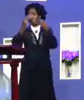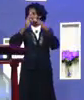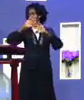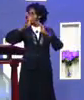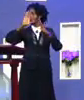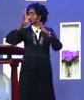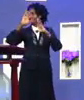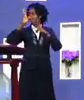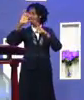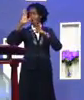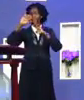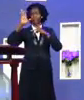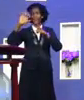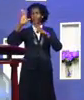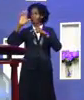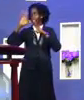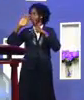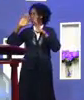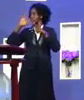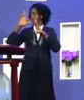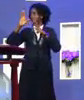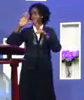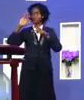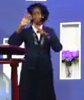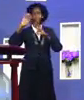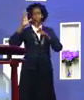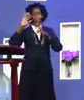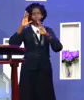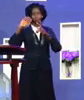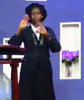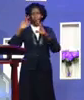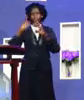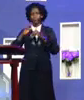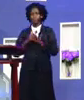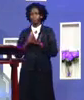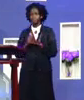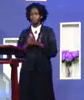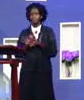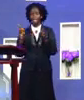clap for the Holy Spirit for this evening.